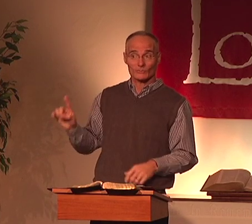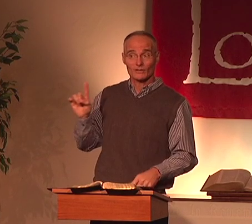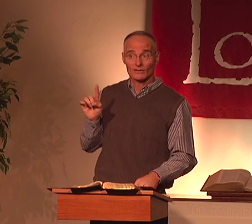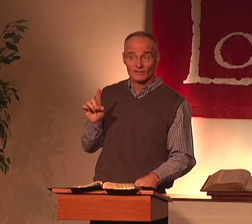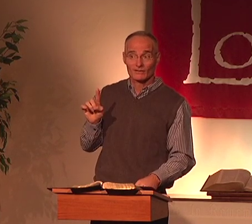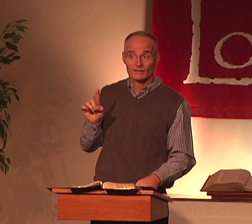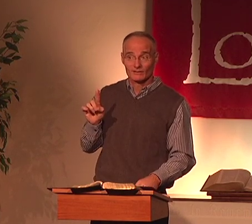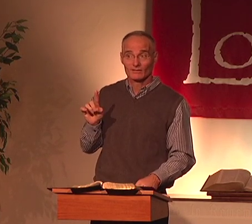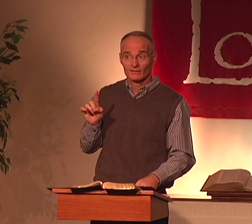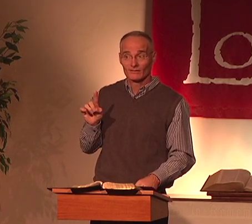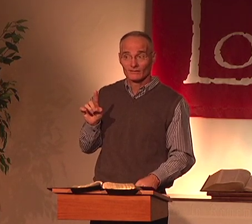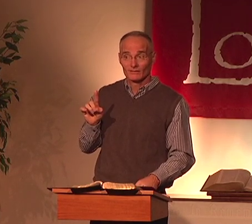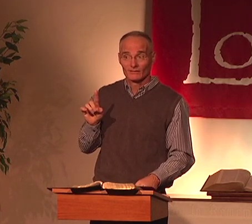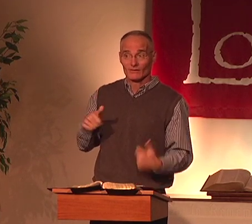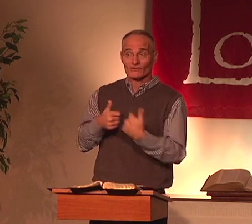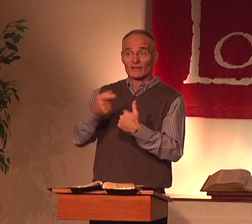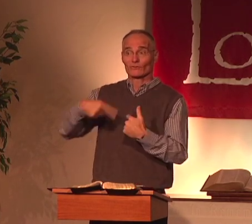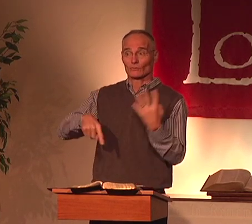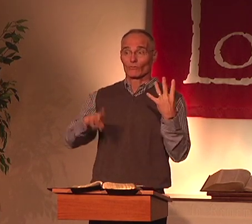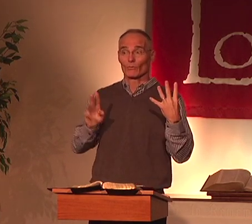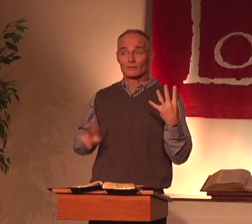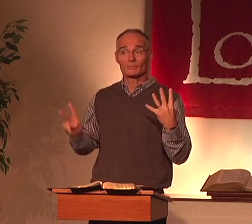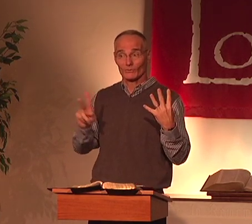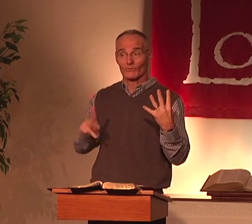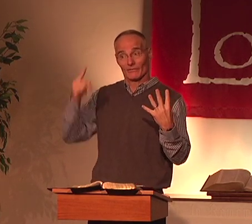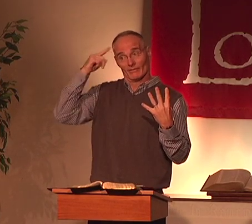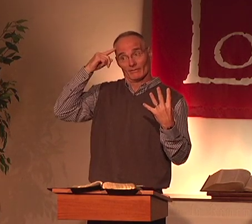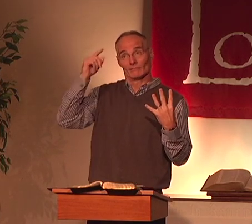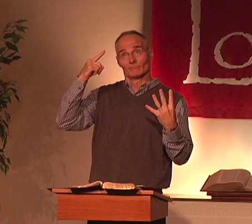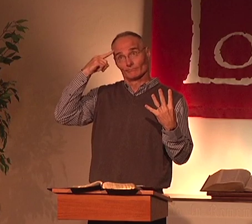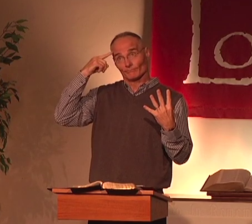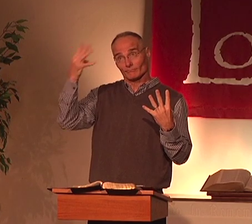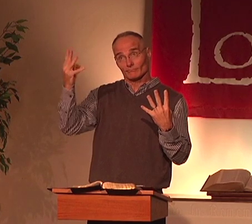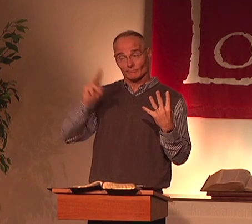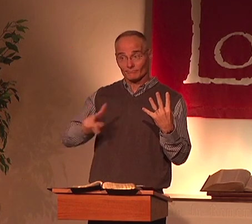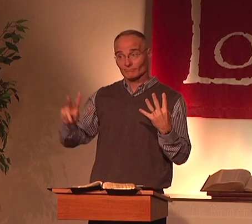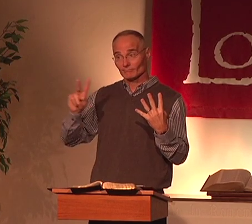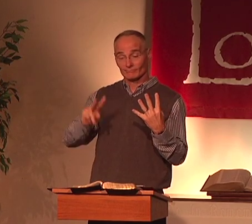You were Here last Week Do you Remember The challenge I challenged Four people